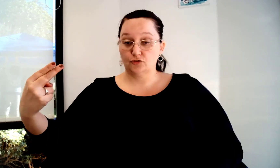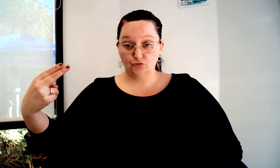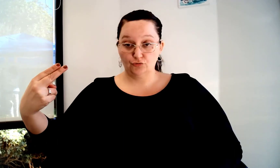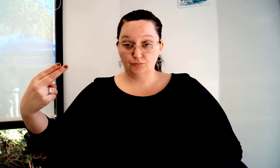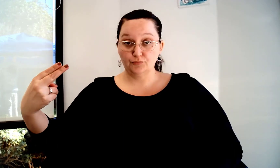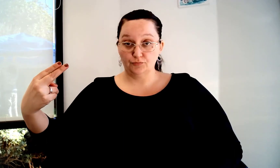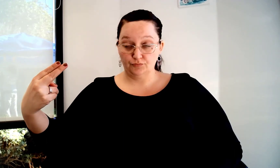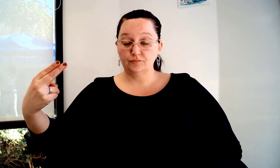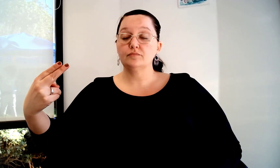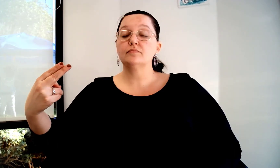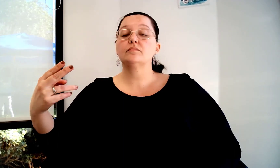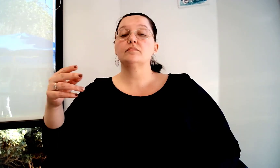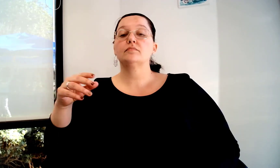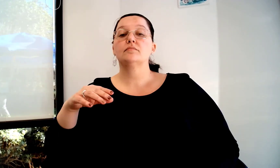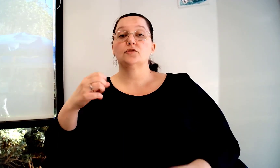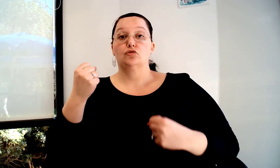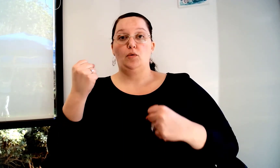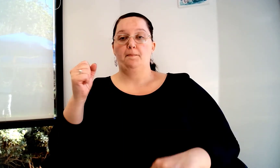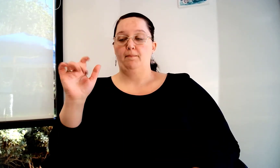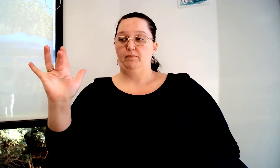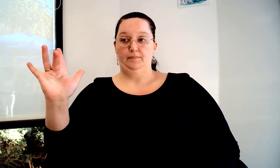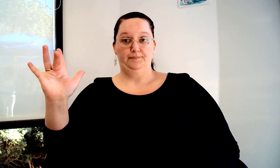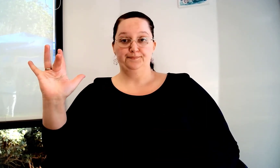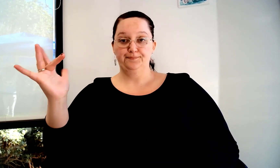Number 6, touch.